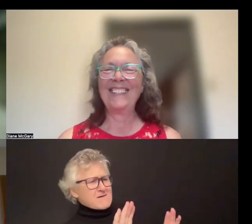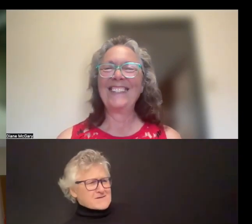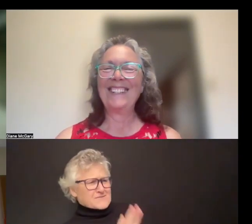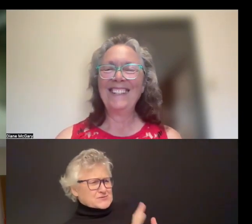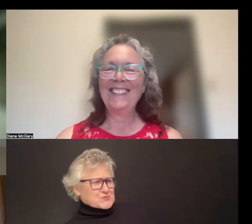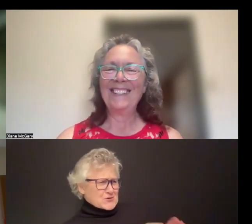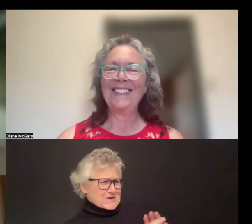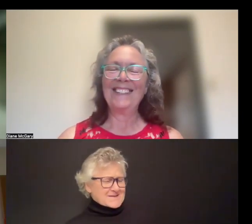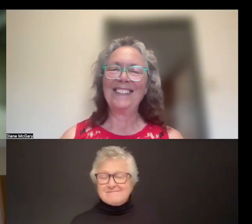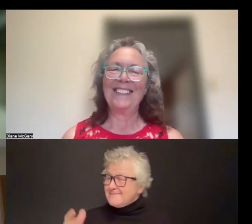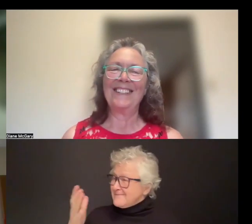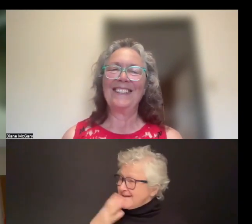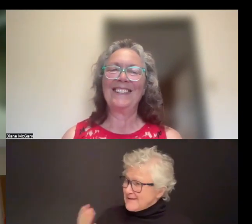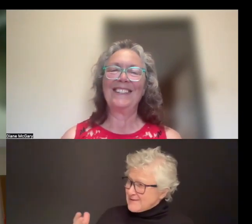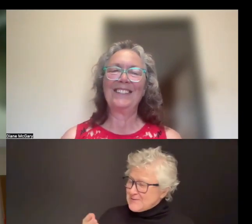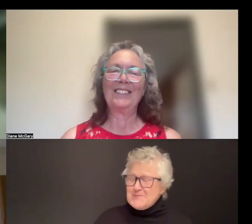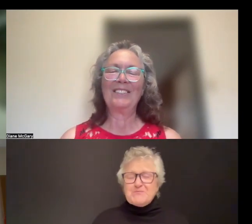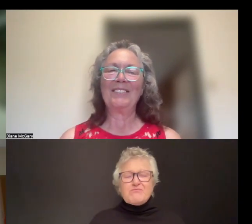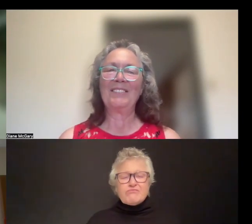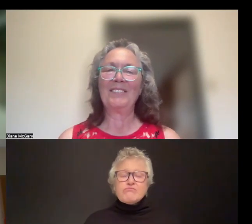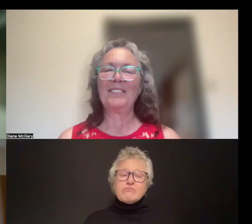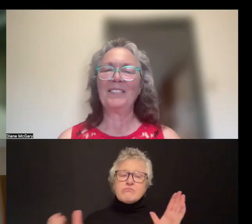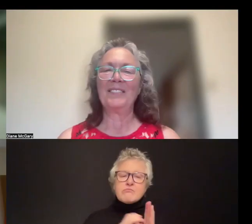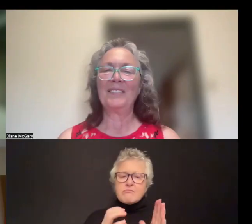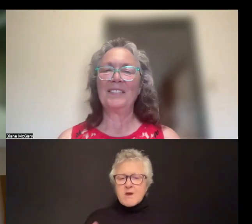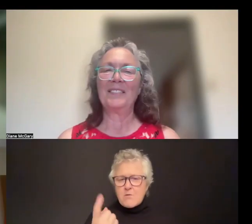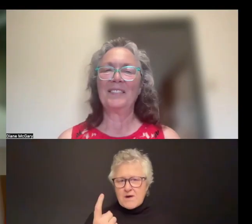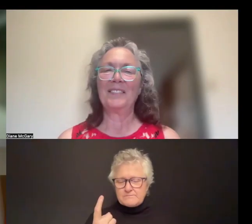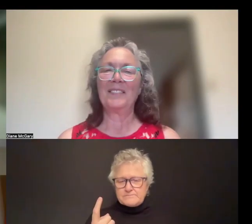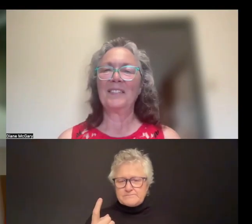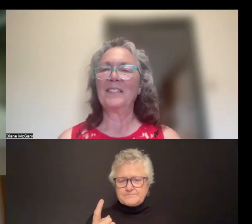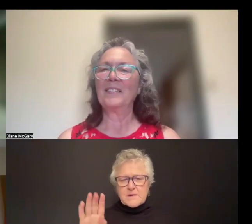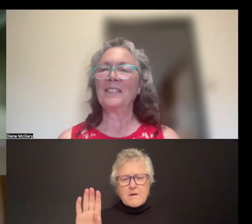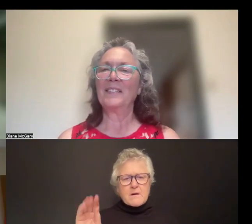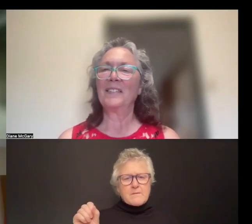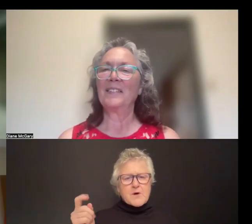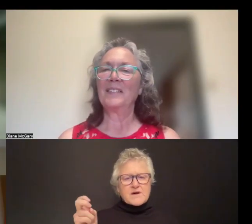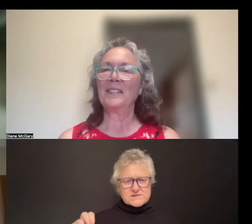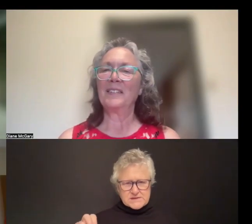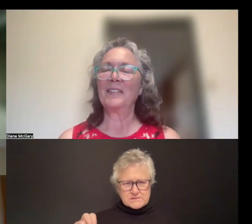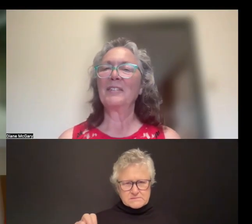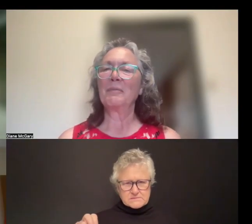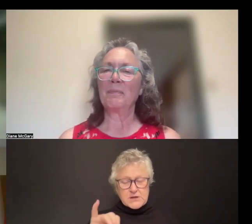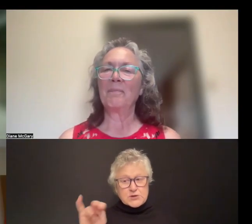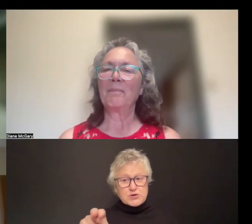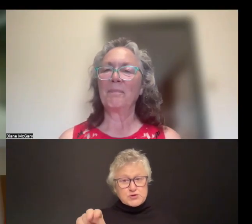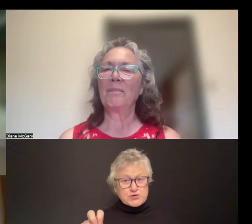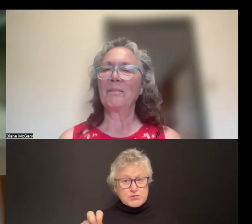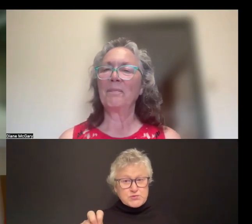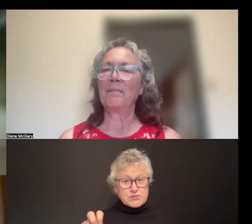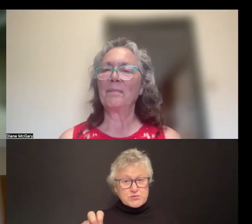you. Chapter 1, Boston, June